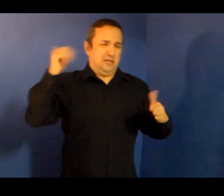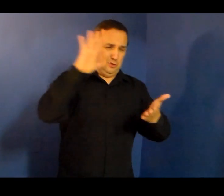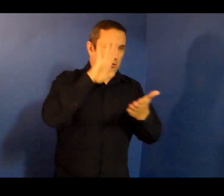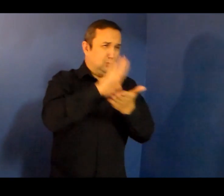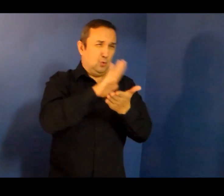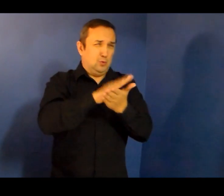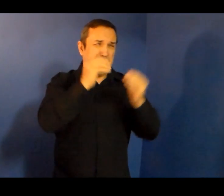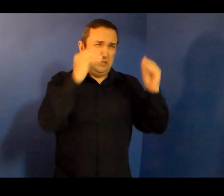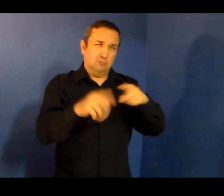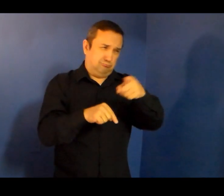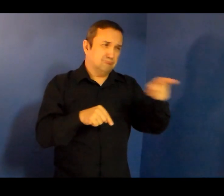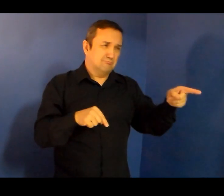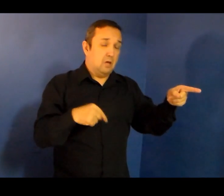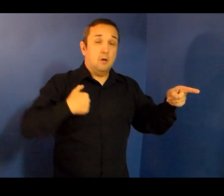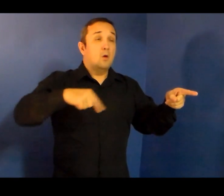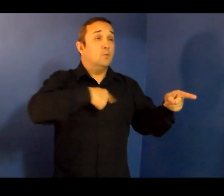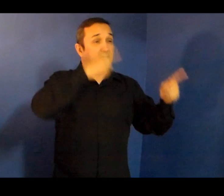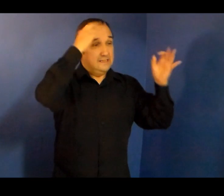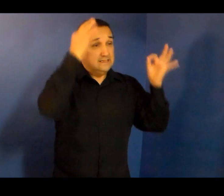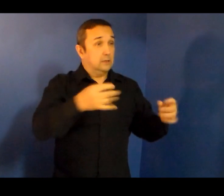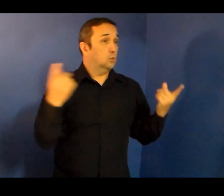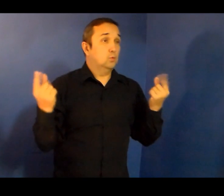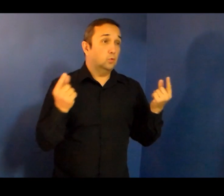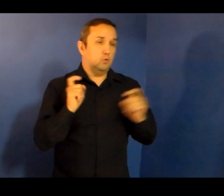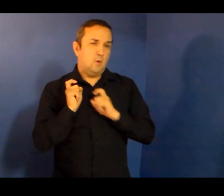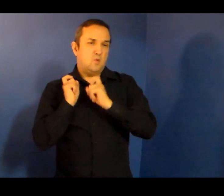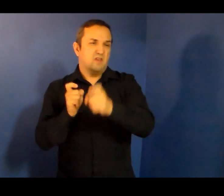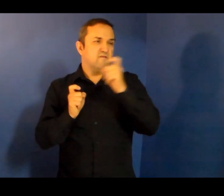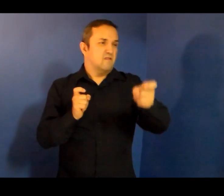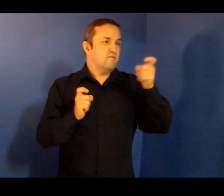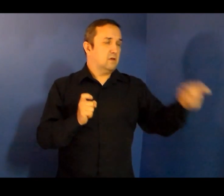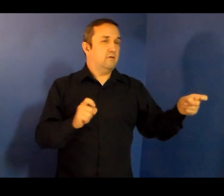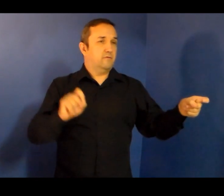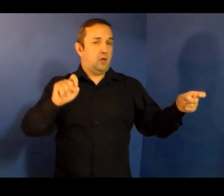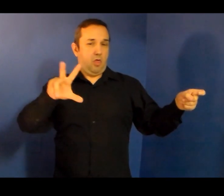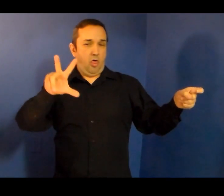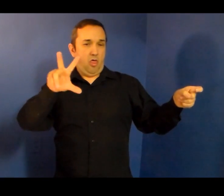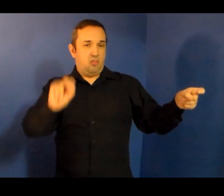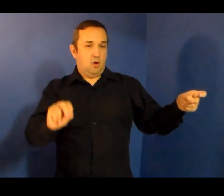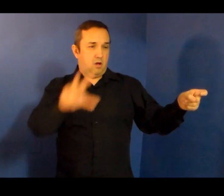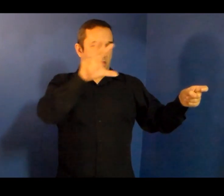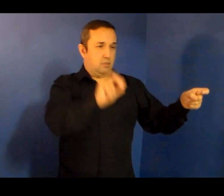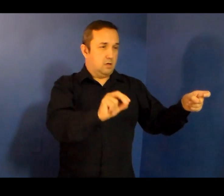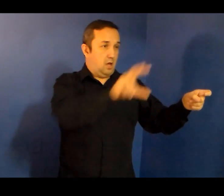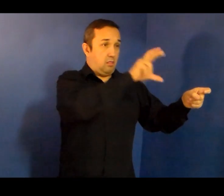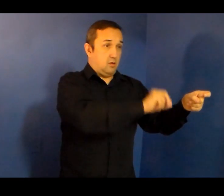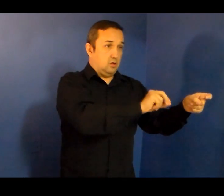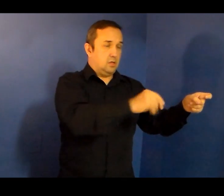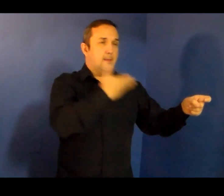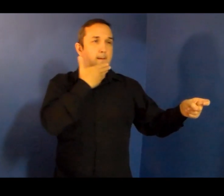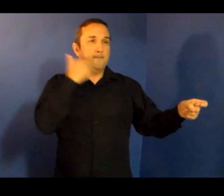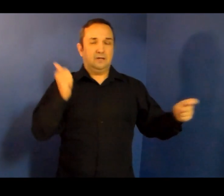school. We've decided to reward your performance by giving you each 30 of the best